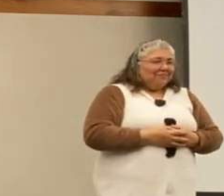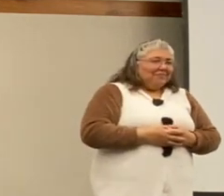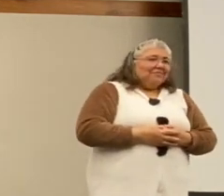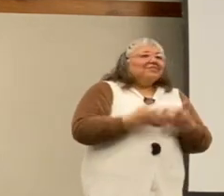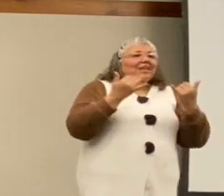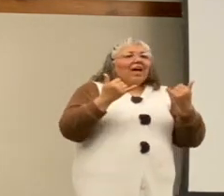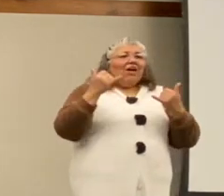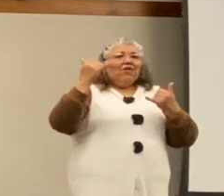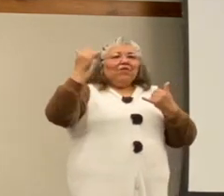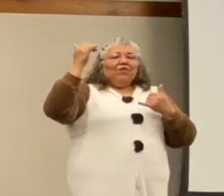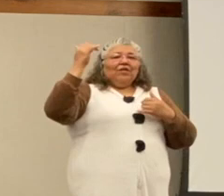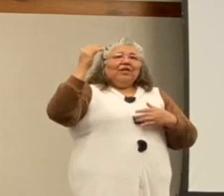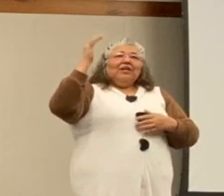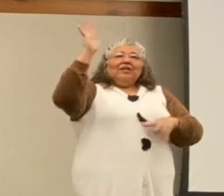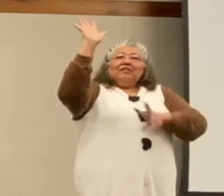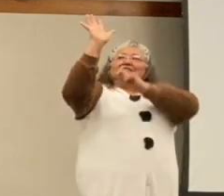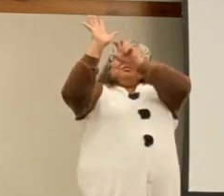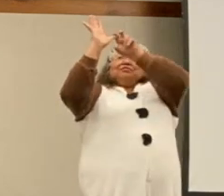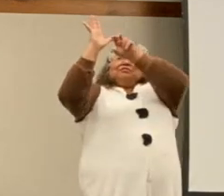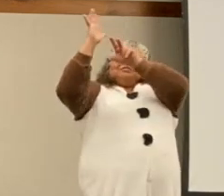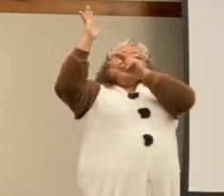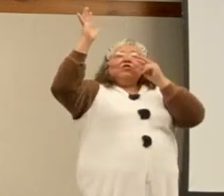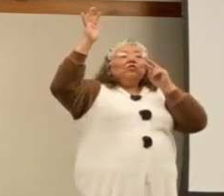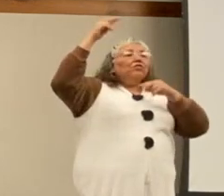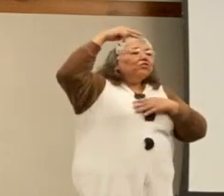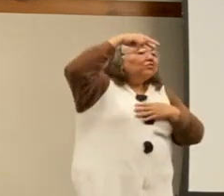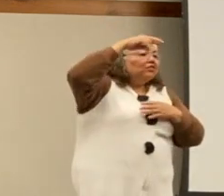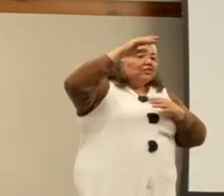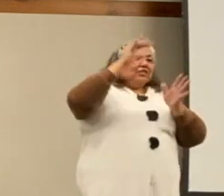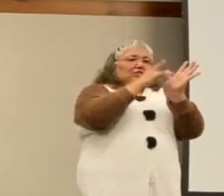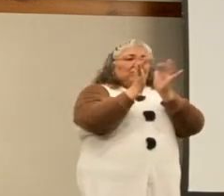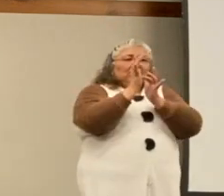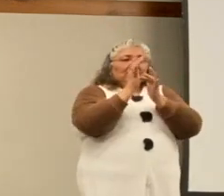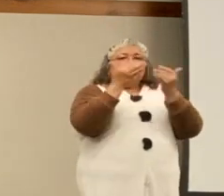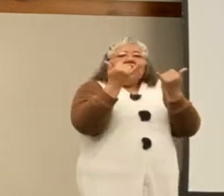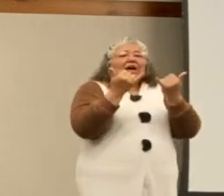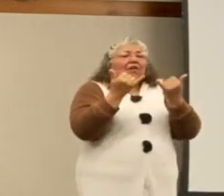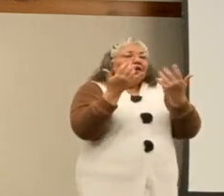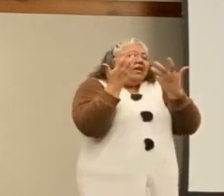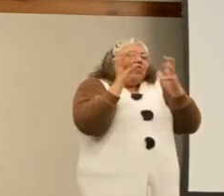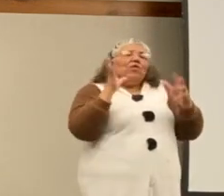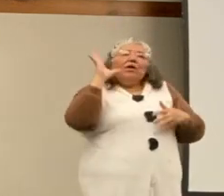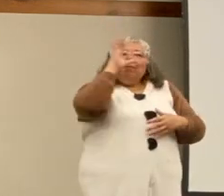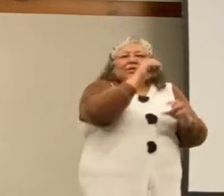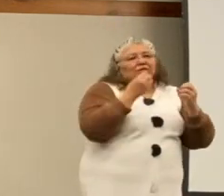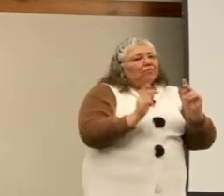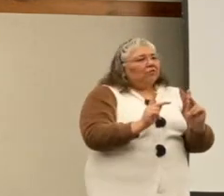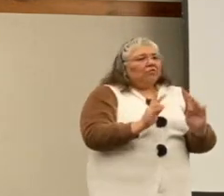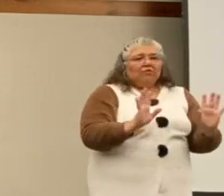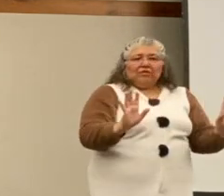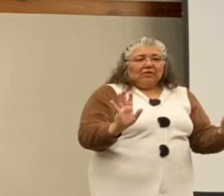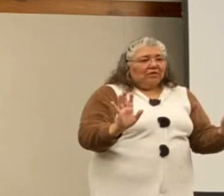So here he is, right? He climbs a sycamore tree to get a glimpse of Jesus. Listen, he didn't want to miss his opportunity.